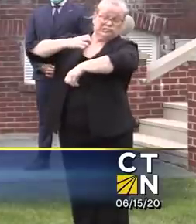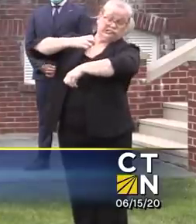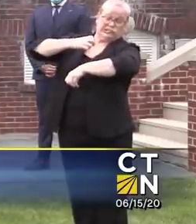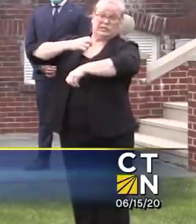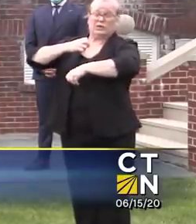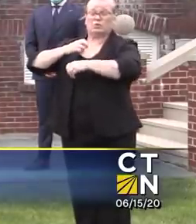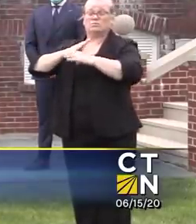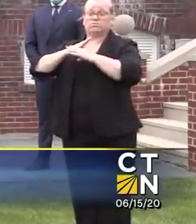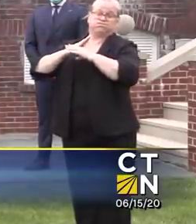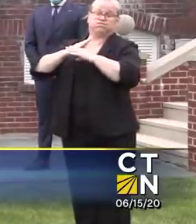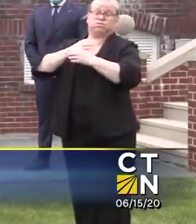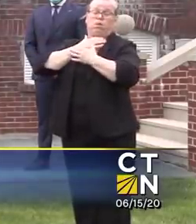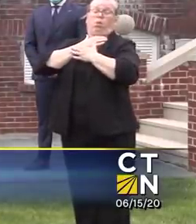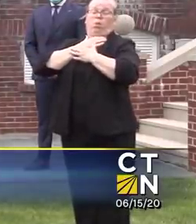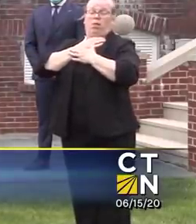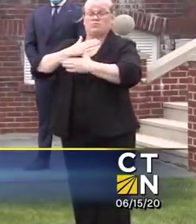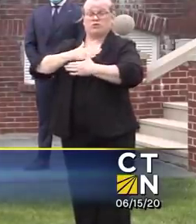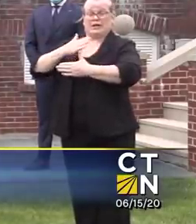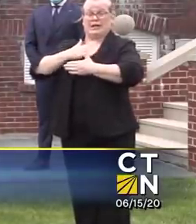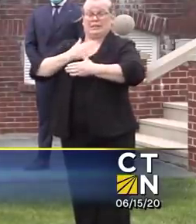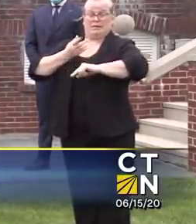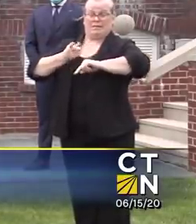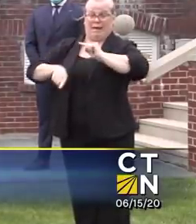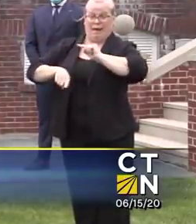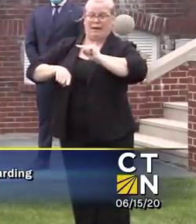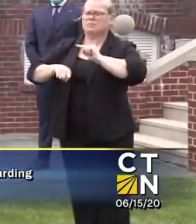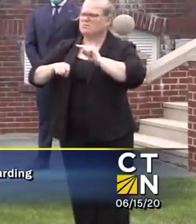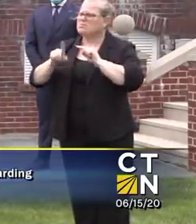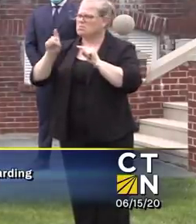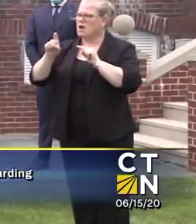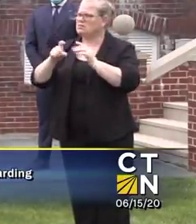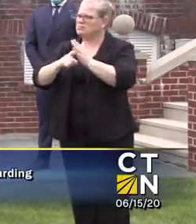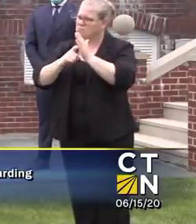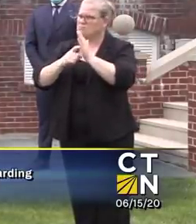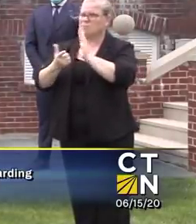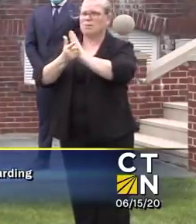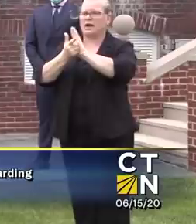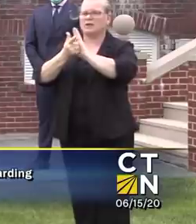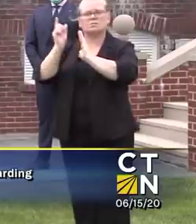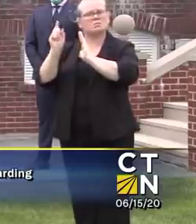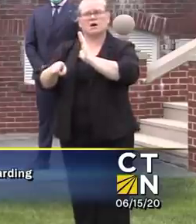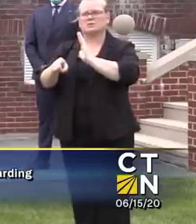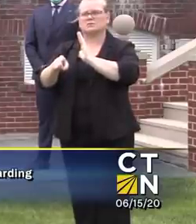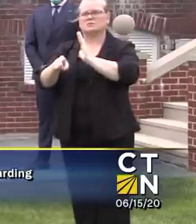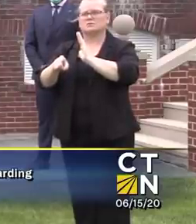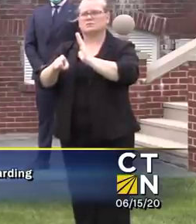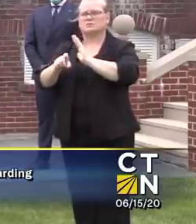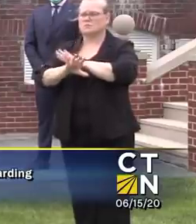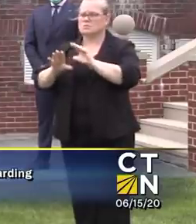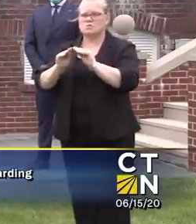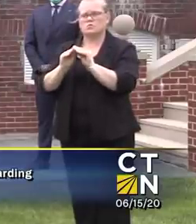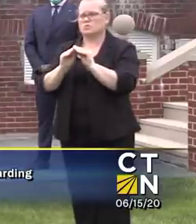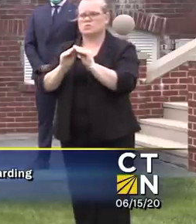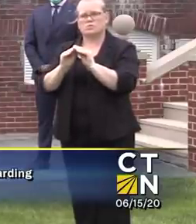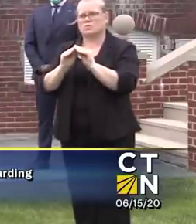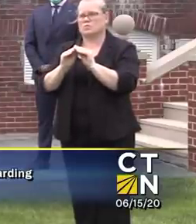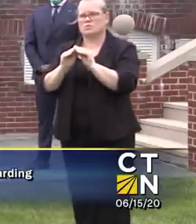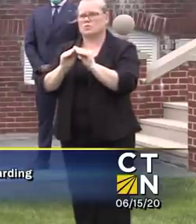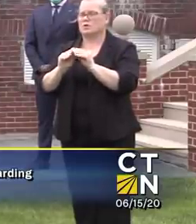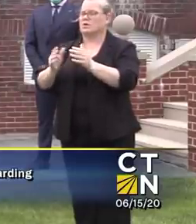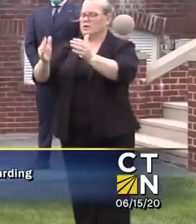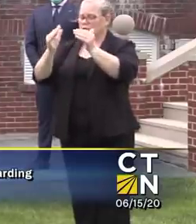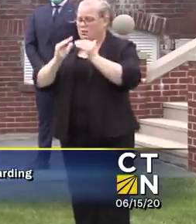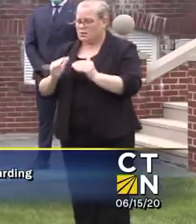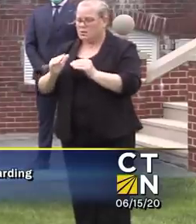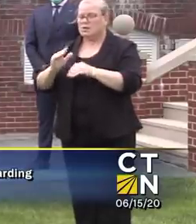cut off definitely needs to be banned. When you begin talking about the